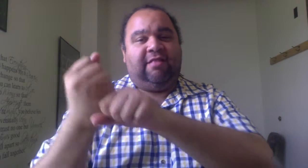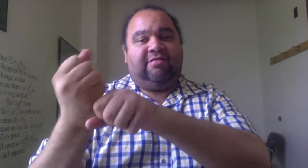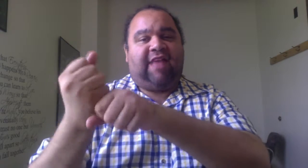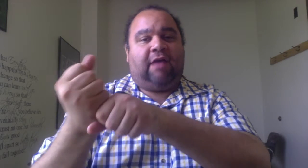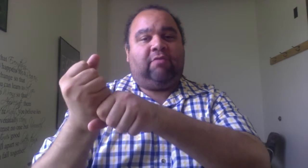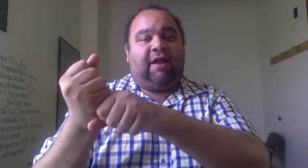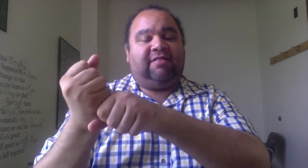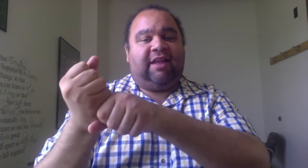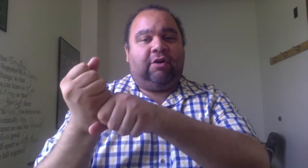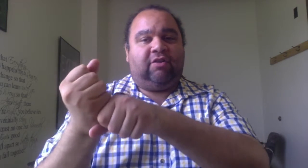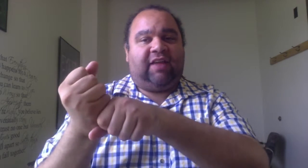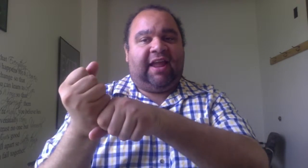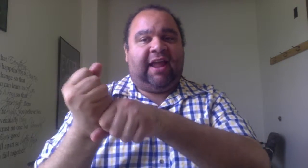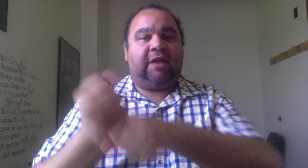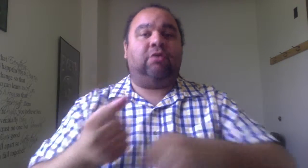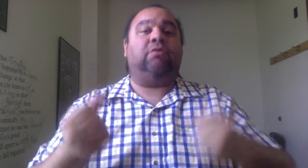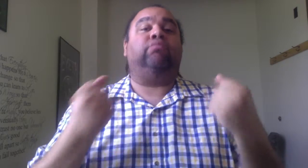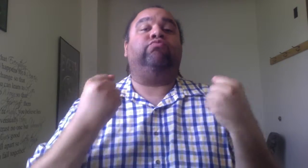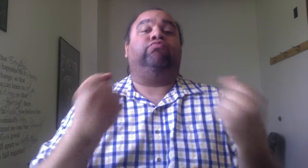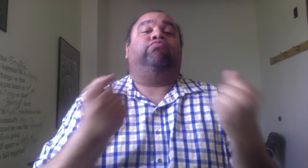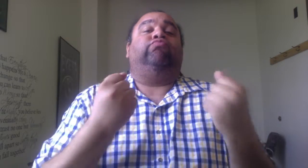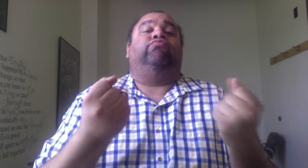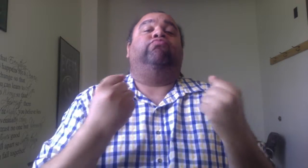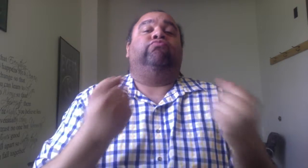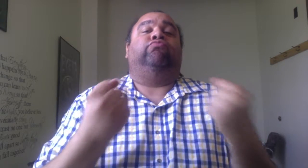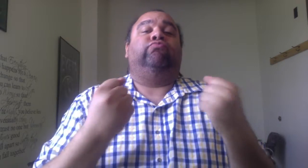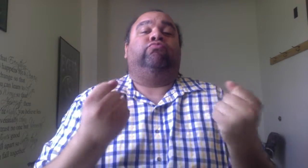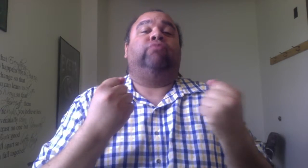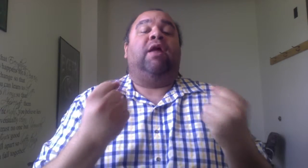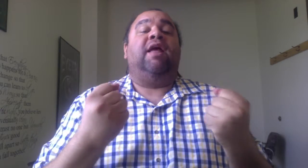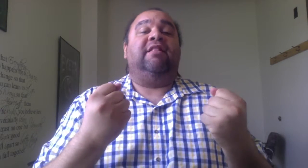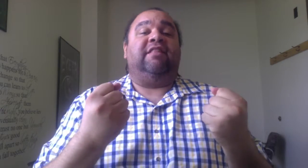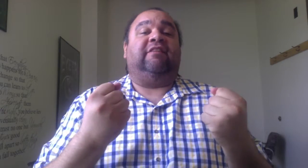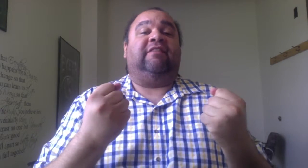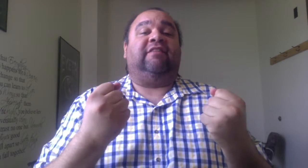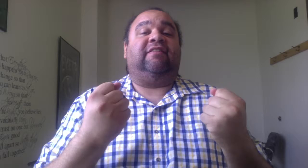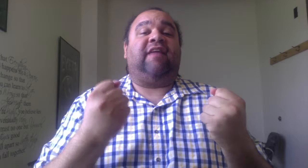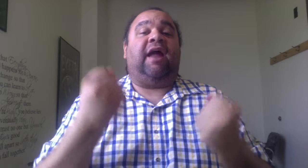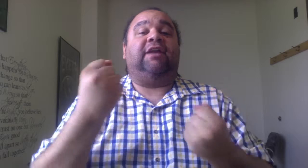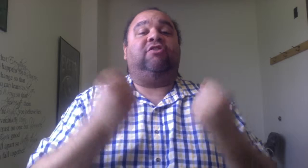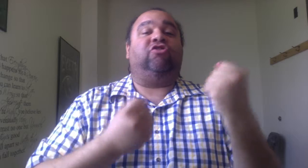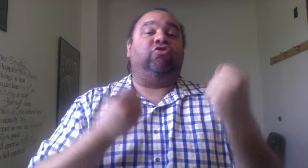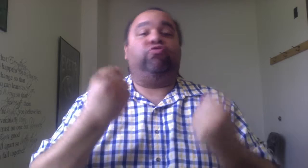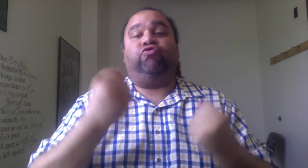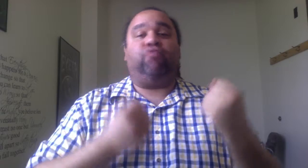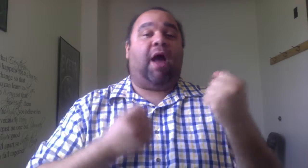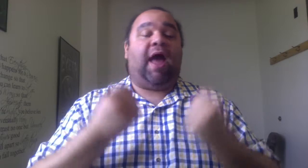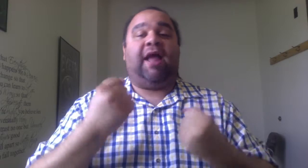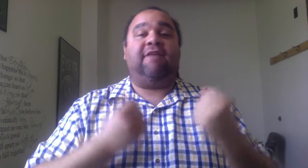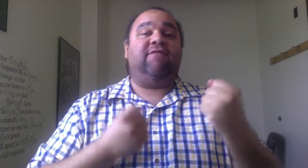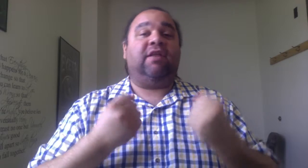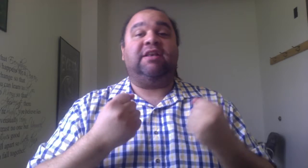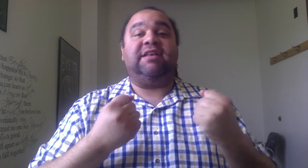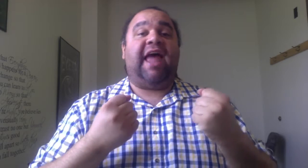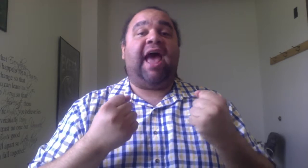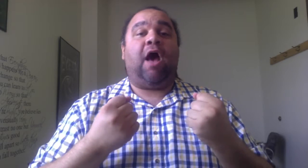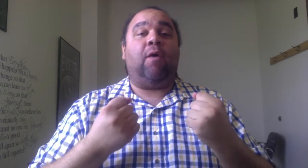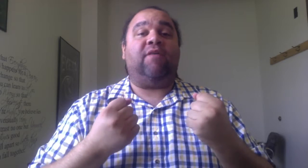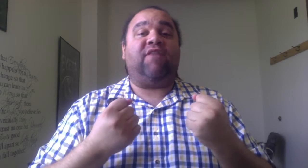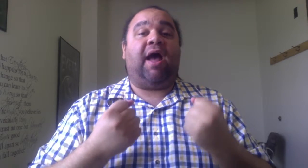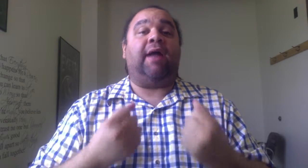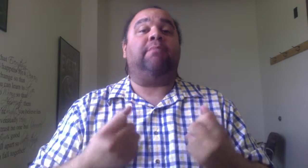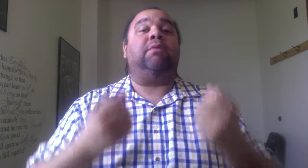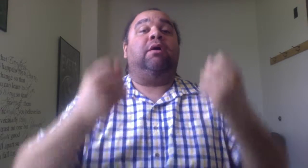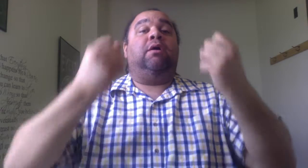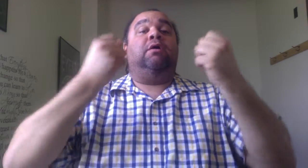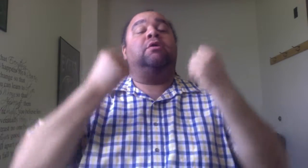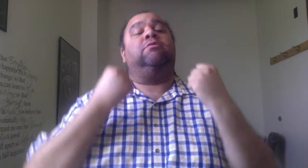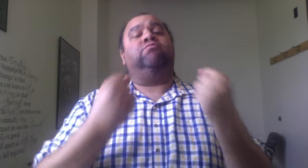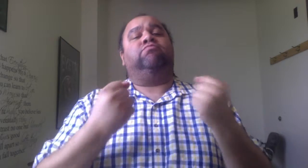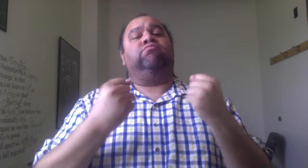that right there is a handle. This is the sign to drive. Now, if I'm